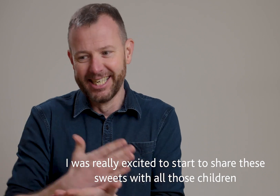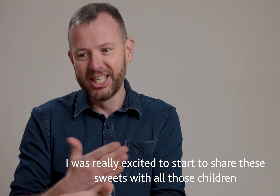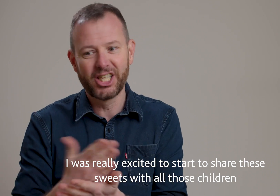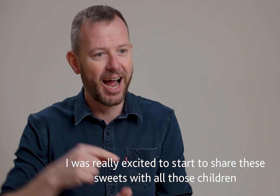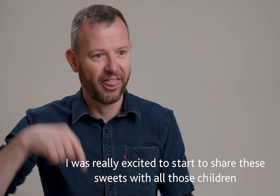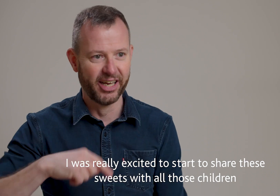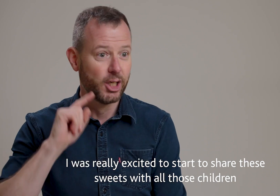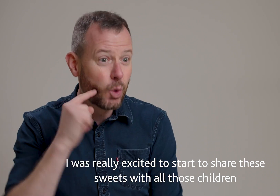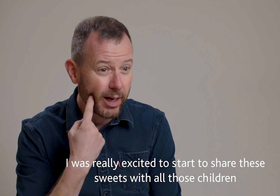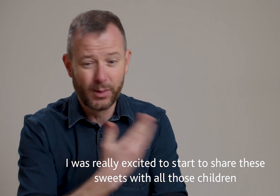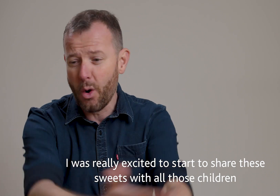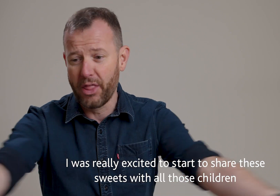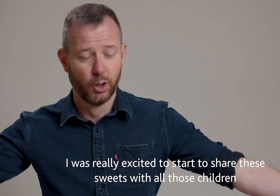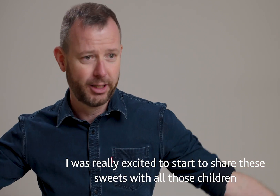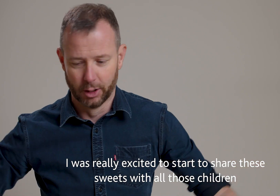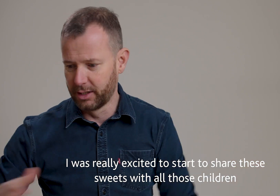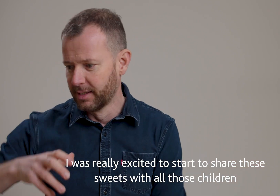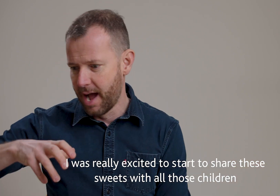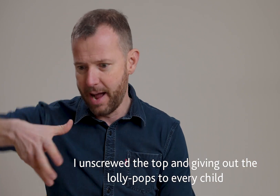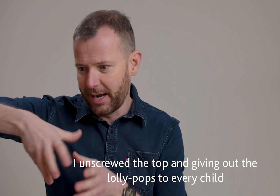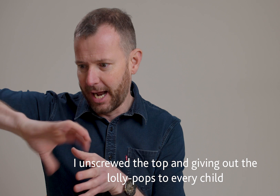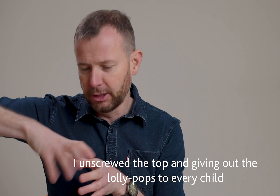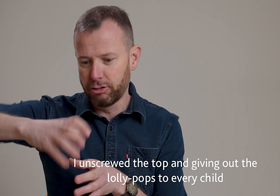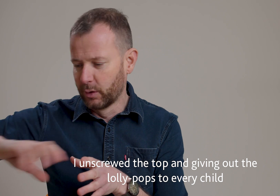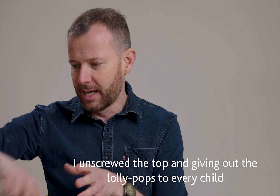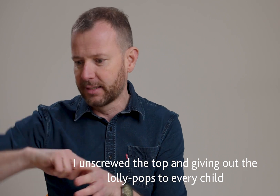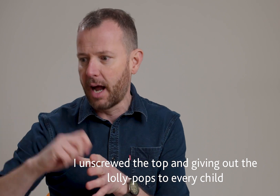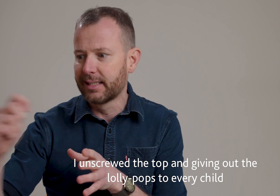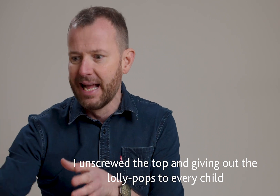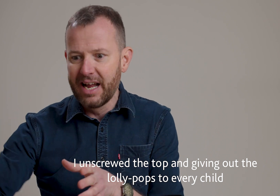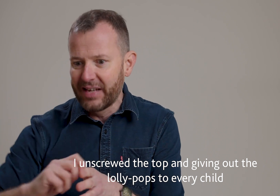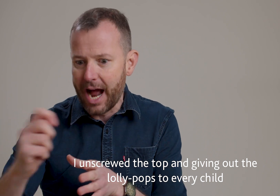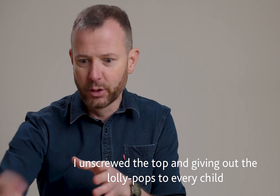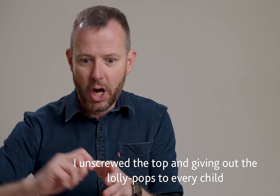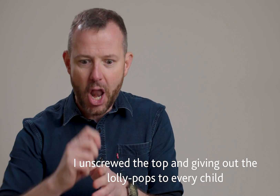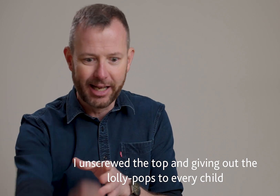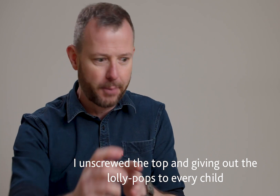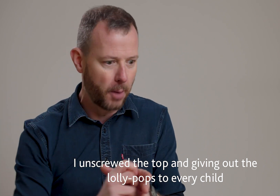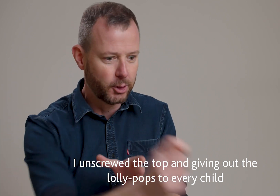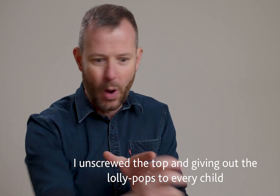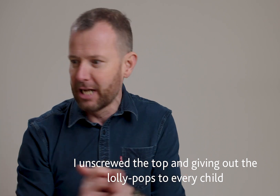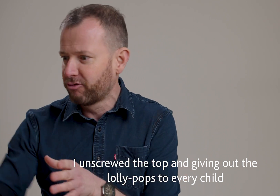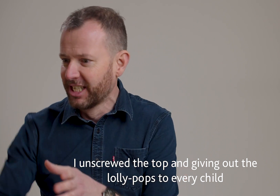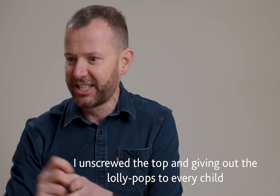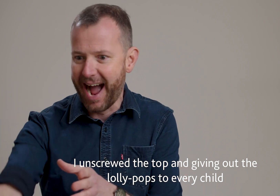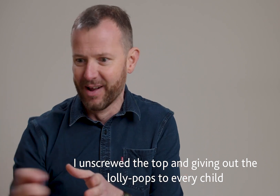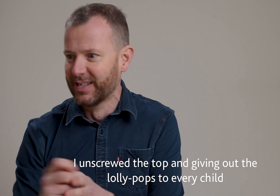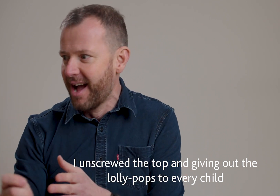to start to tweet with all those children. And through that, I started giving out the lollipop to every star.